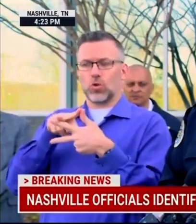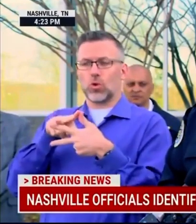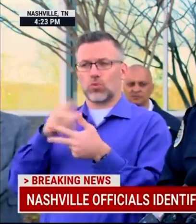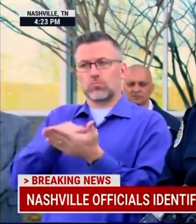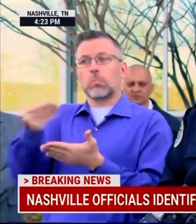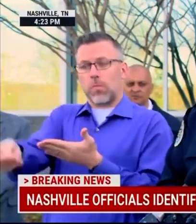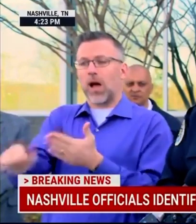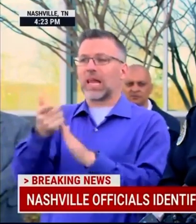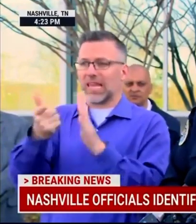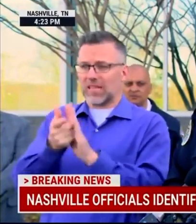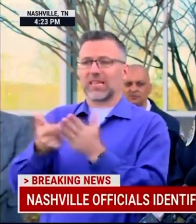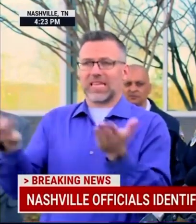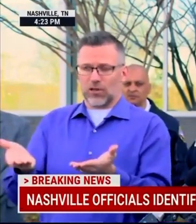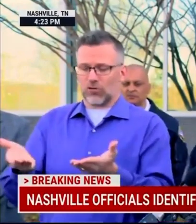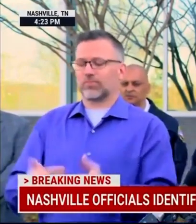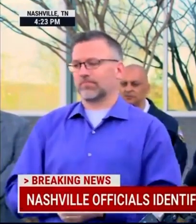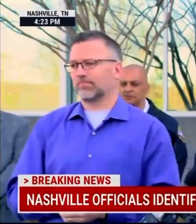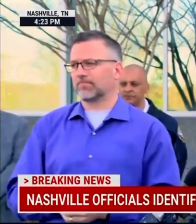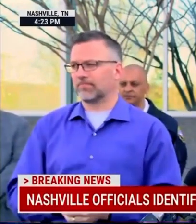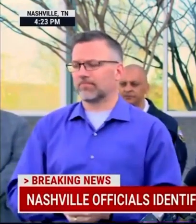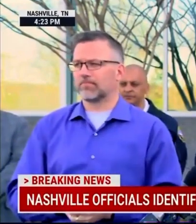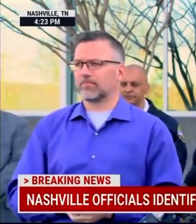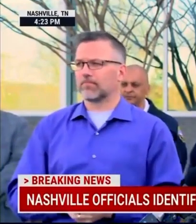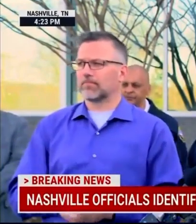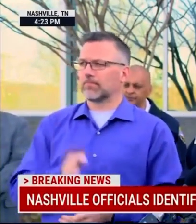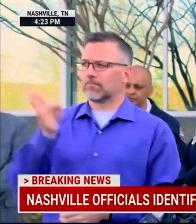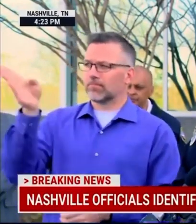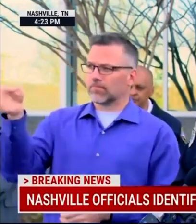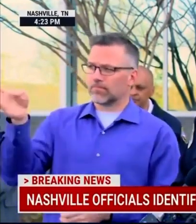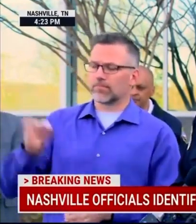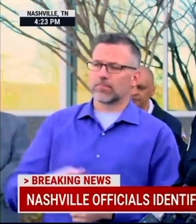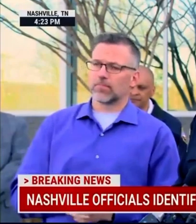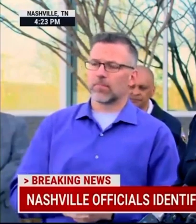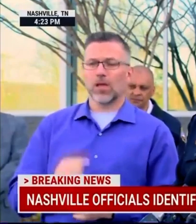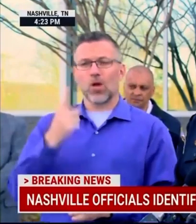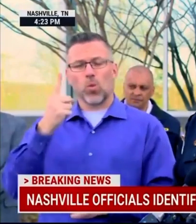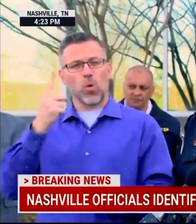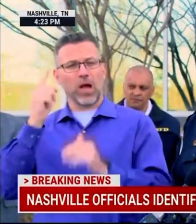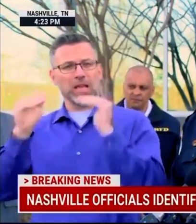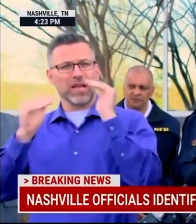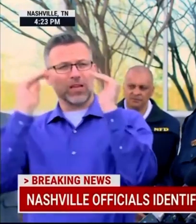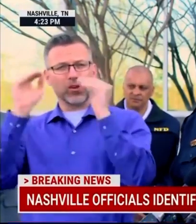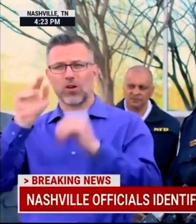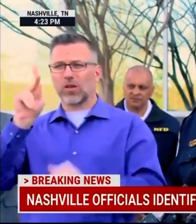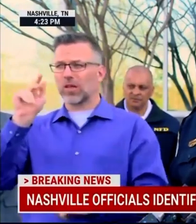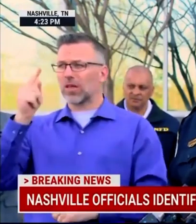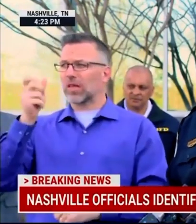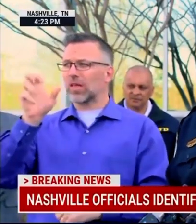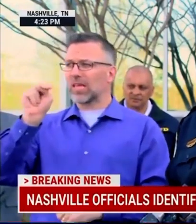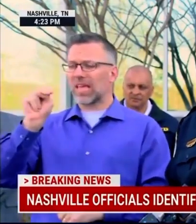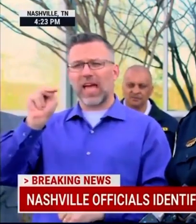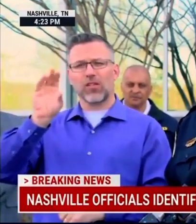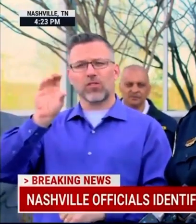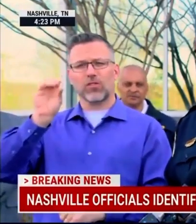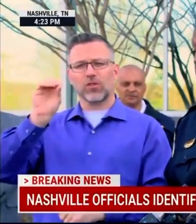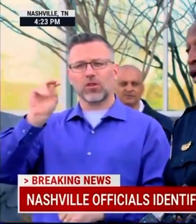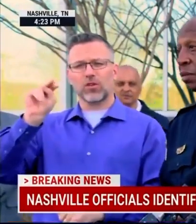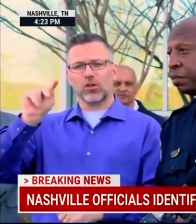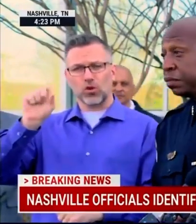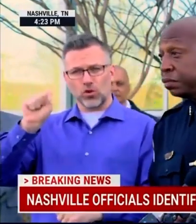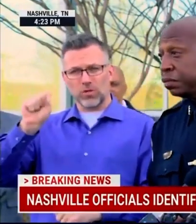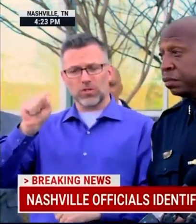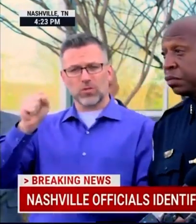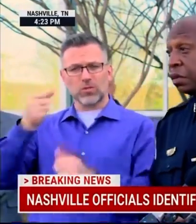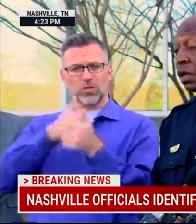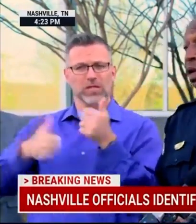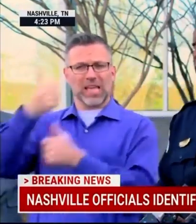legally, locally here. Can you confirm that one of the adult victims, Katherine Koonce, was head of the school? Was what?